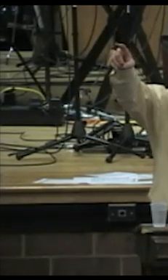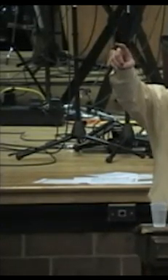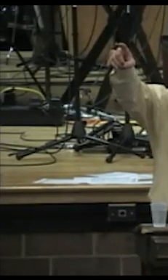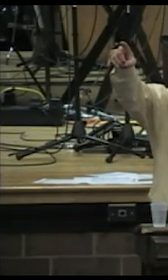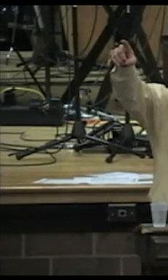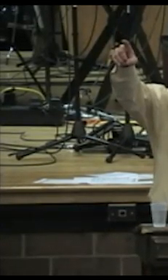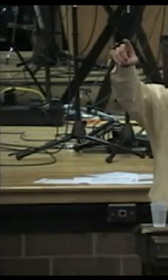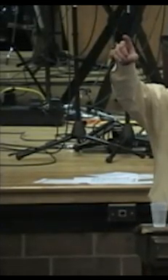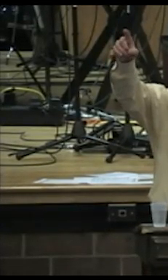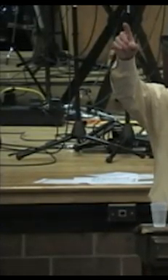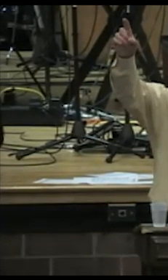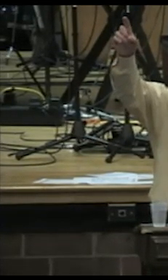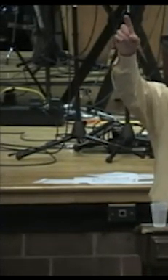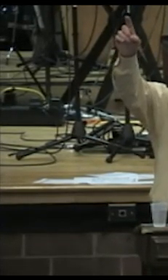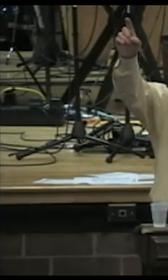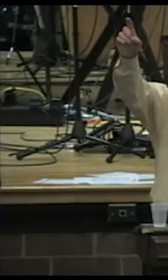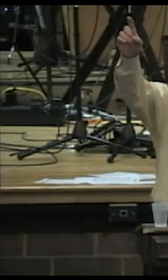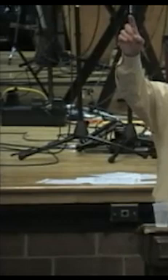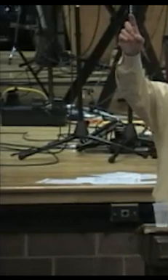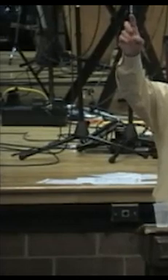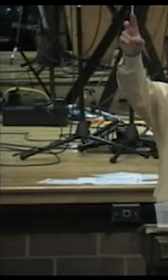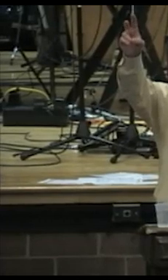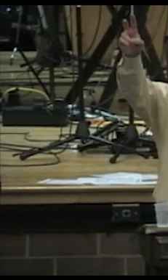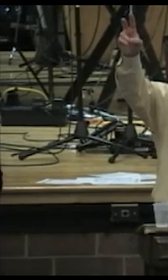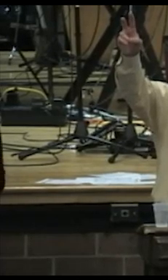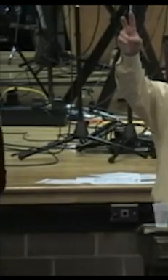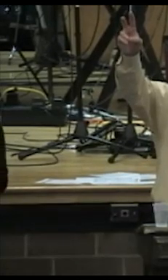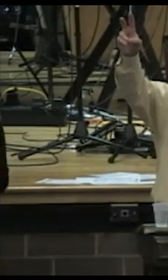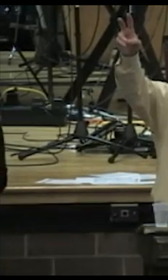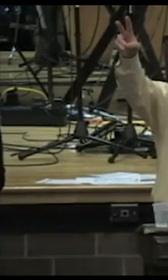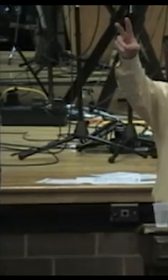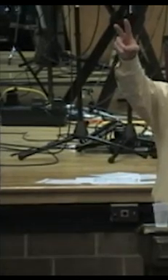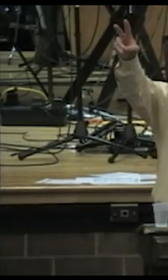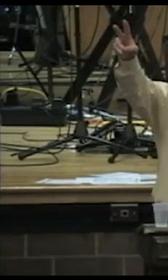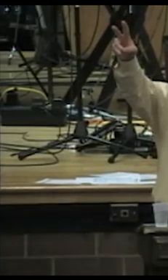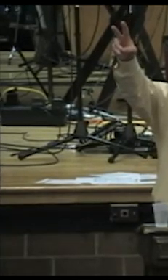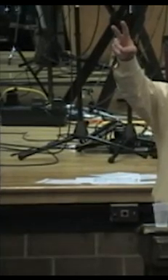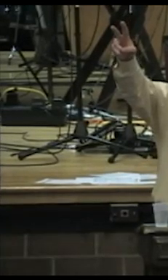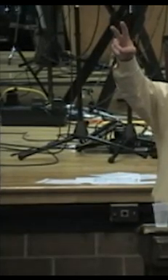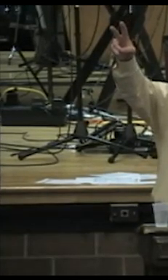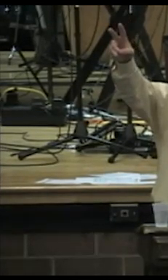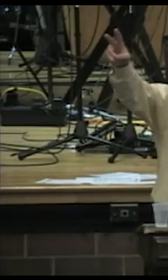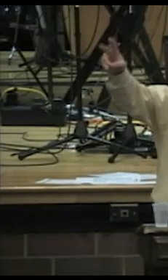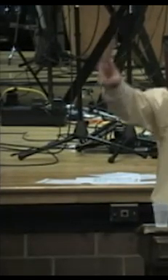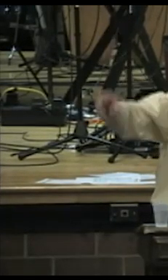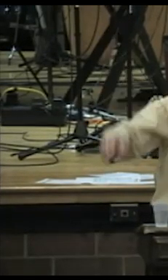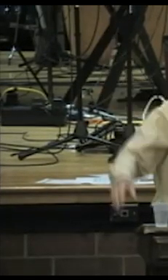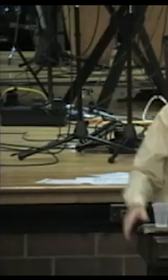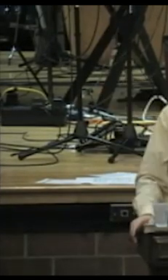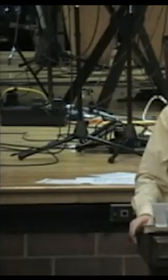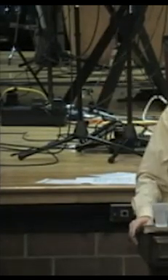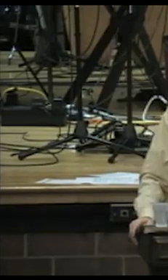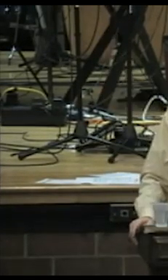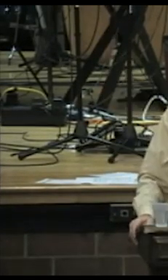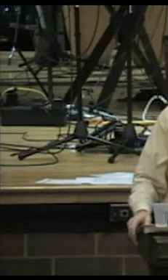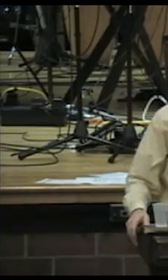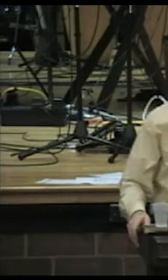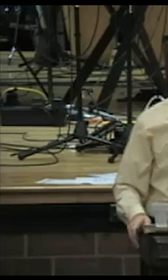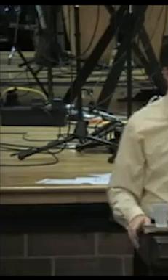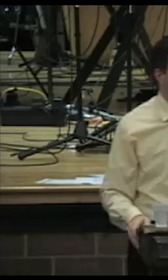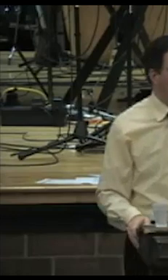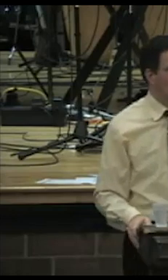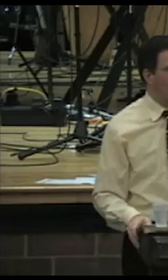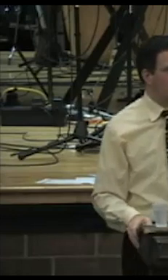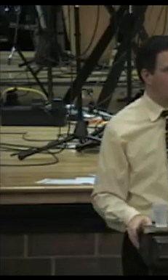football star, if they become, you know, if they win that cake baking contest, or